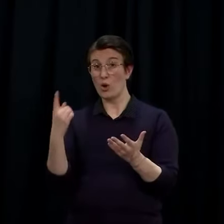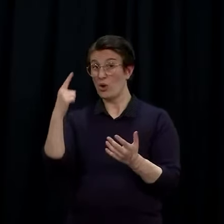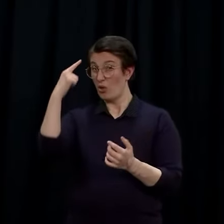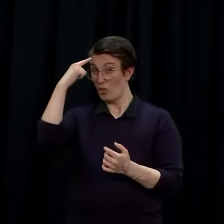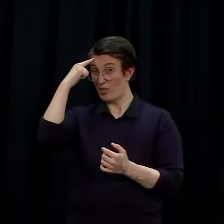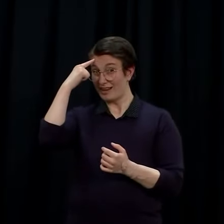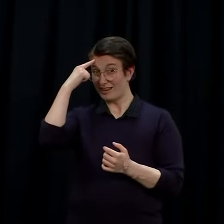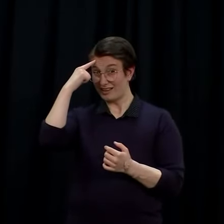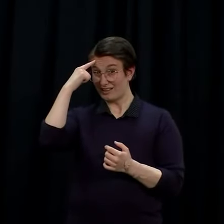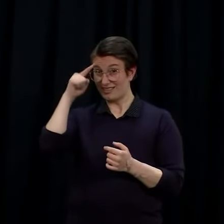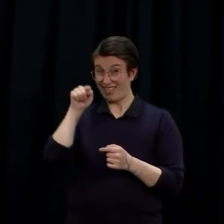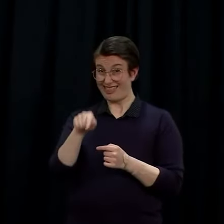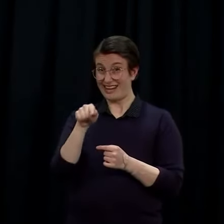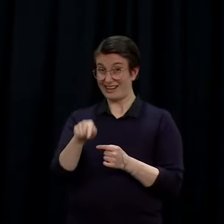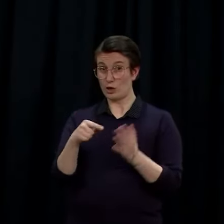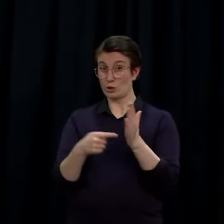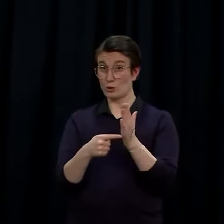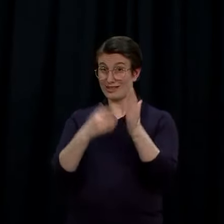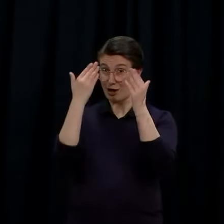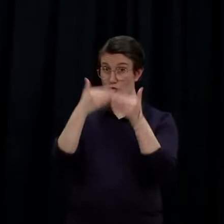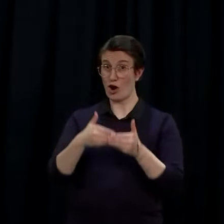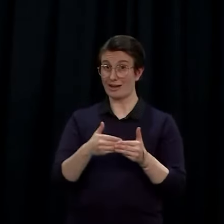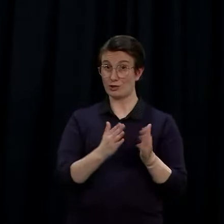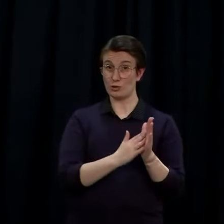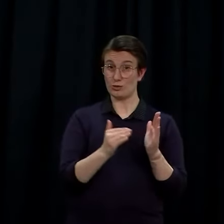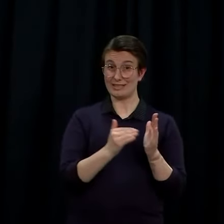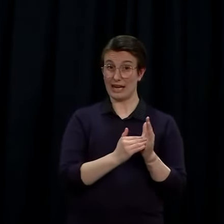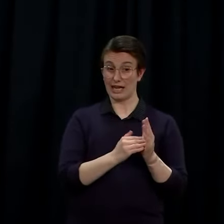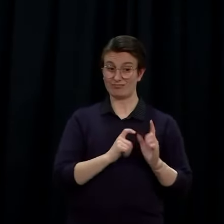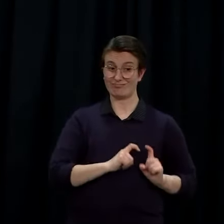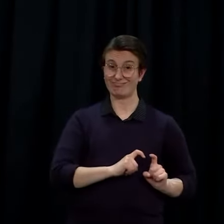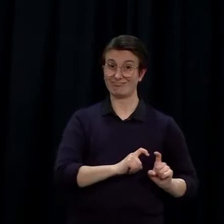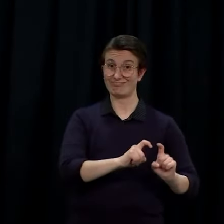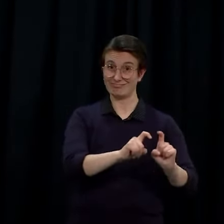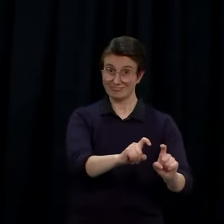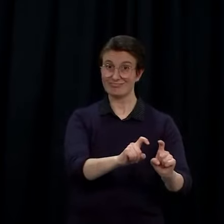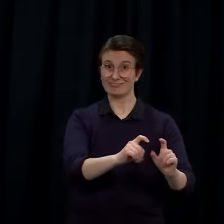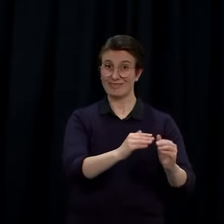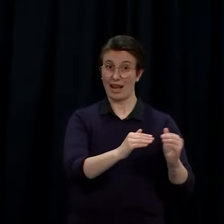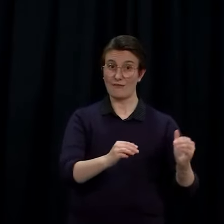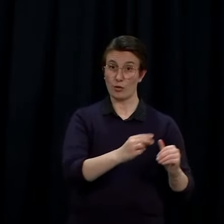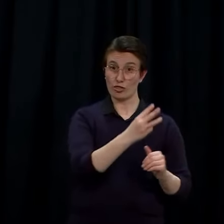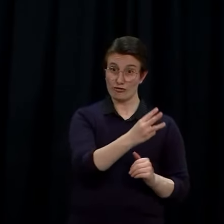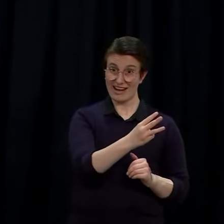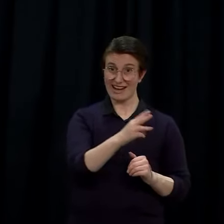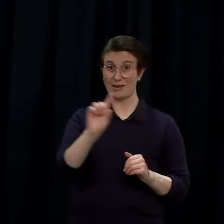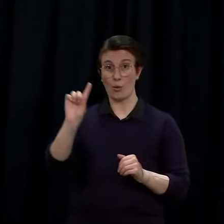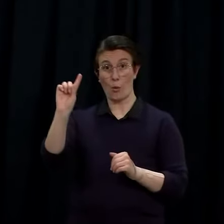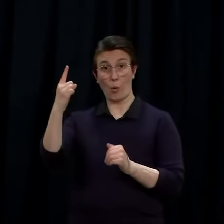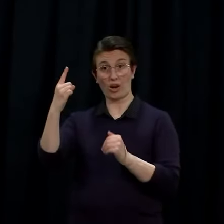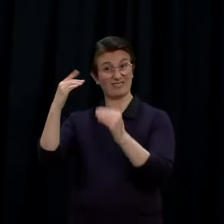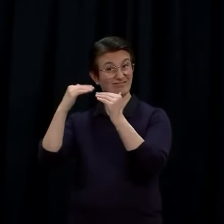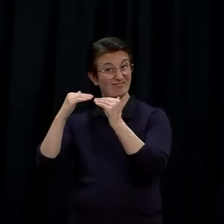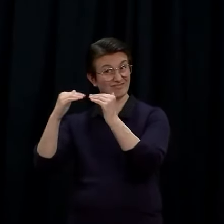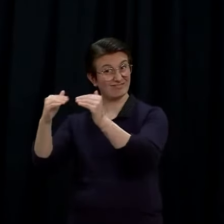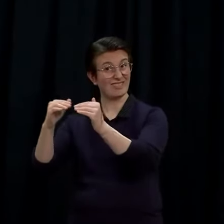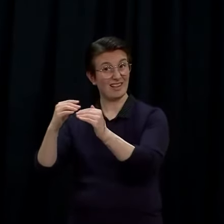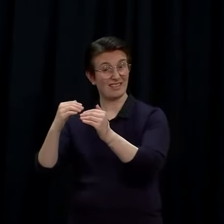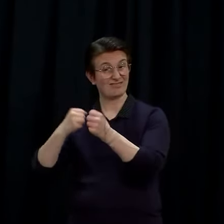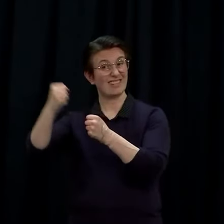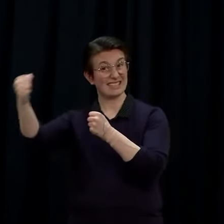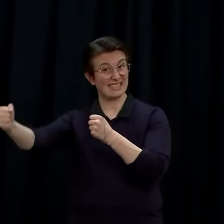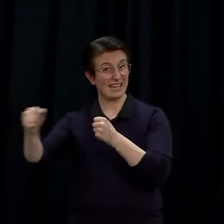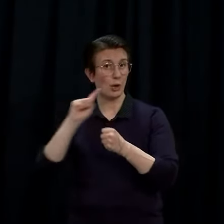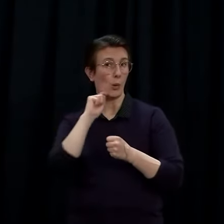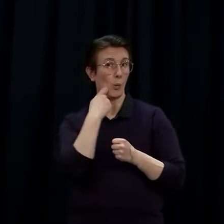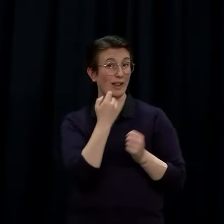level decisions 4? there. So what we're giving it is an early indication of thinking, and we'll confirm that for Auckland on Monday. So that's an early indication. For the